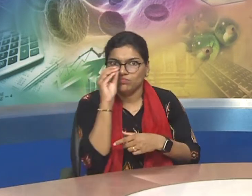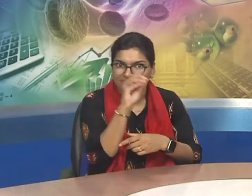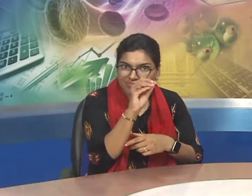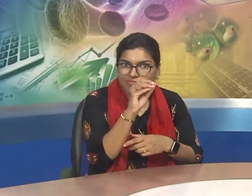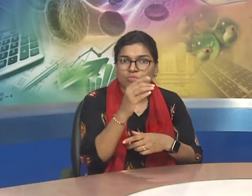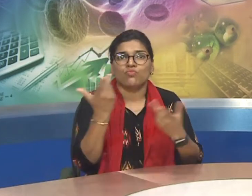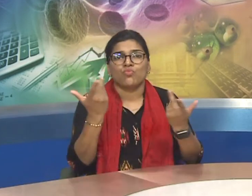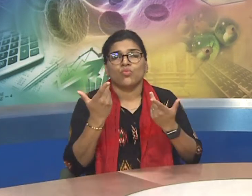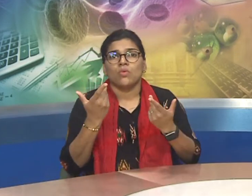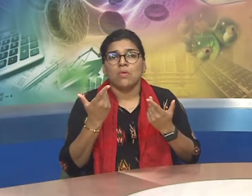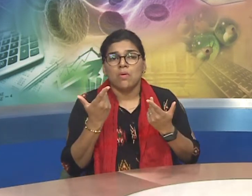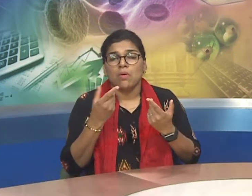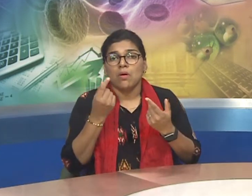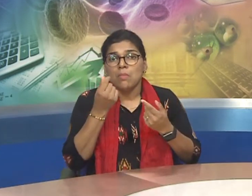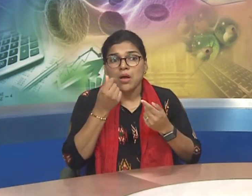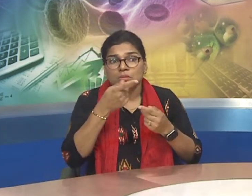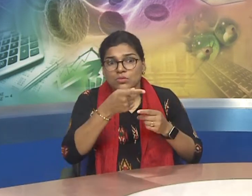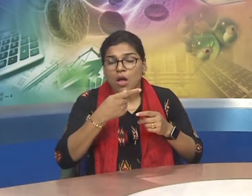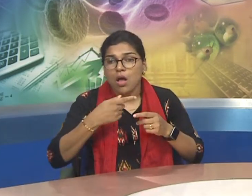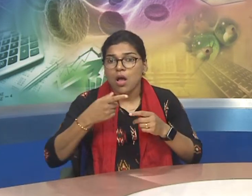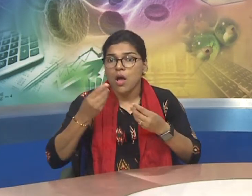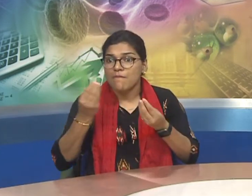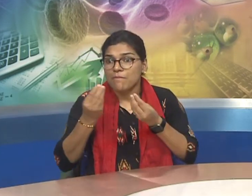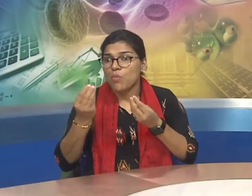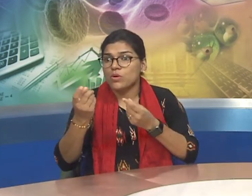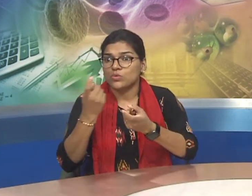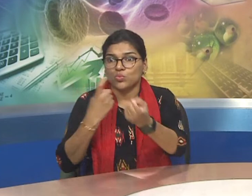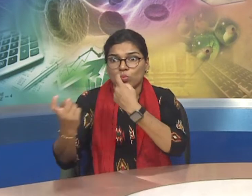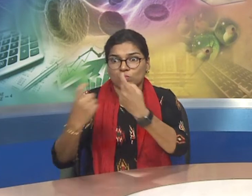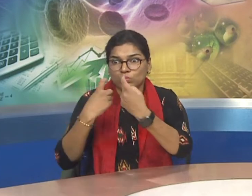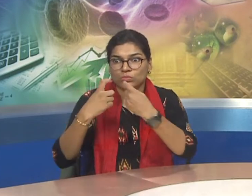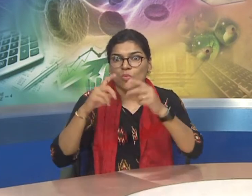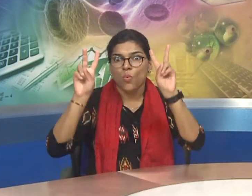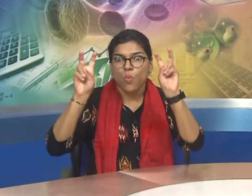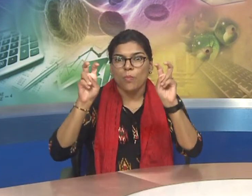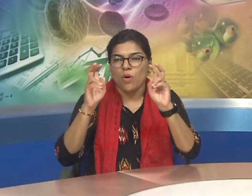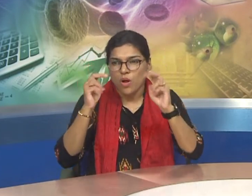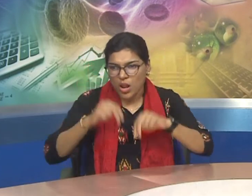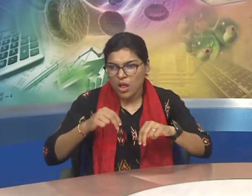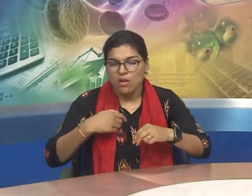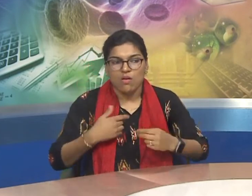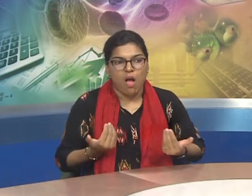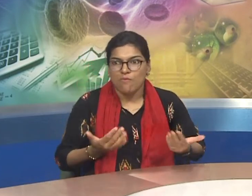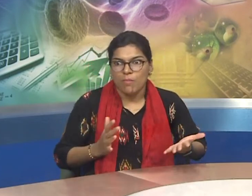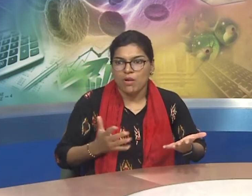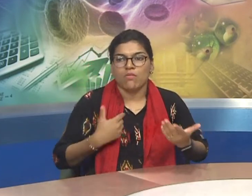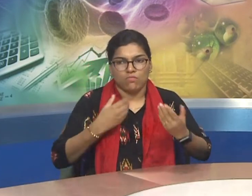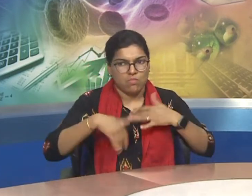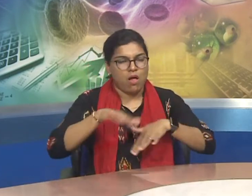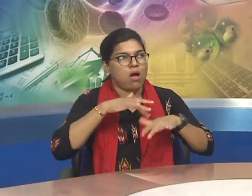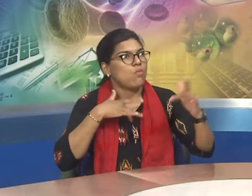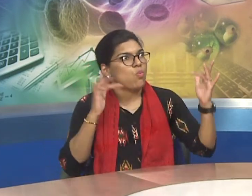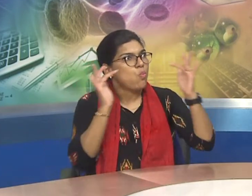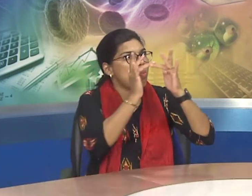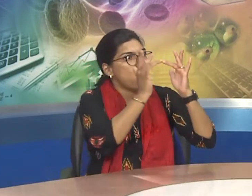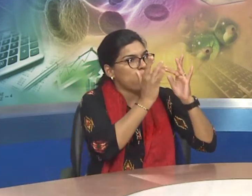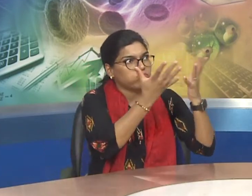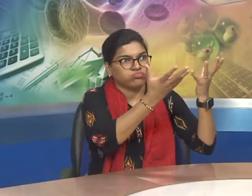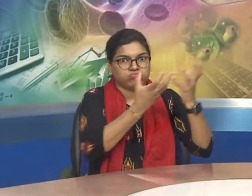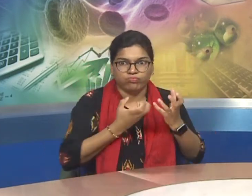operating the fiscal information through recording of specific transactions. So whatever expenditure has been